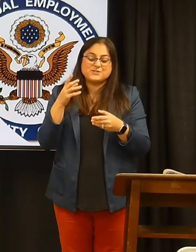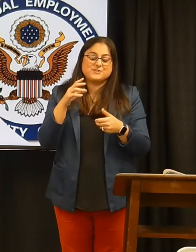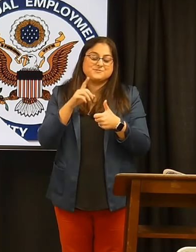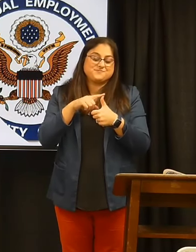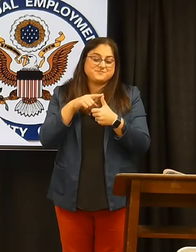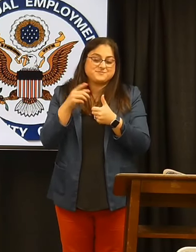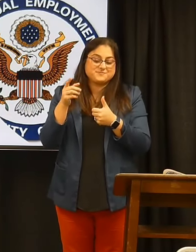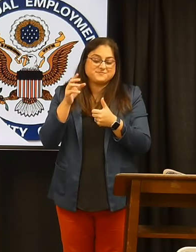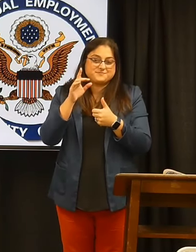resolution,